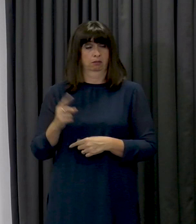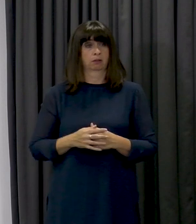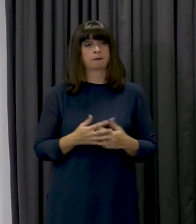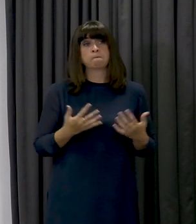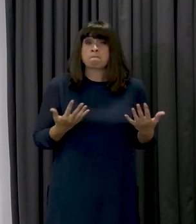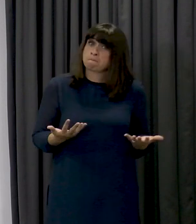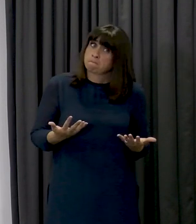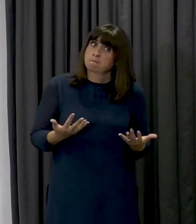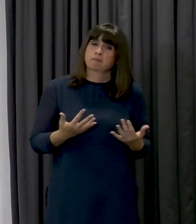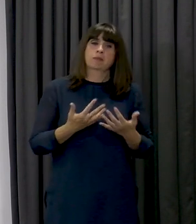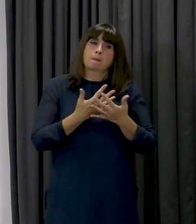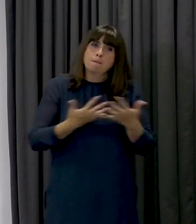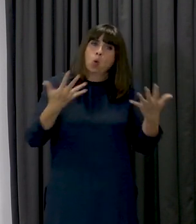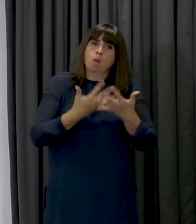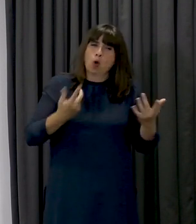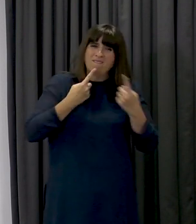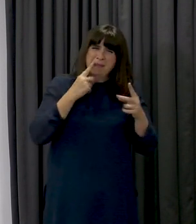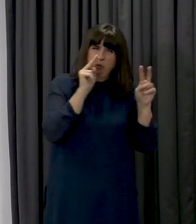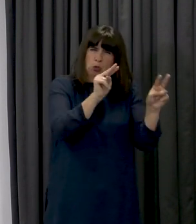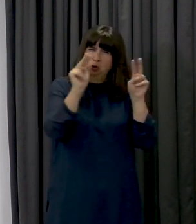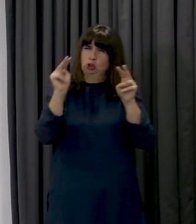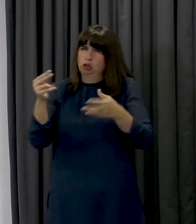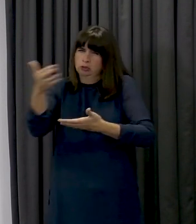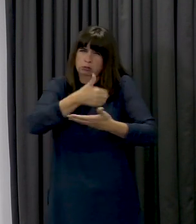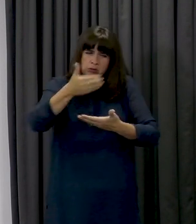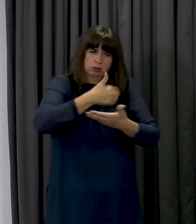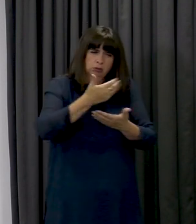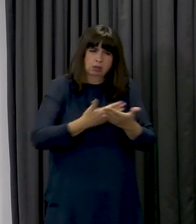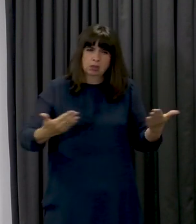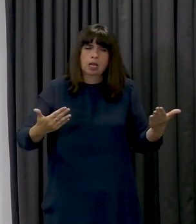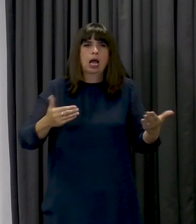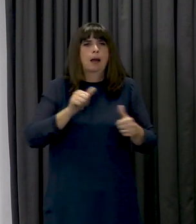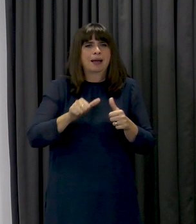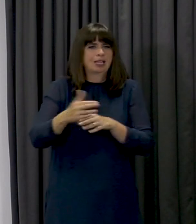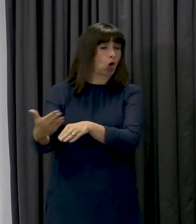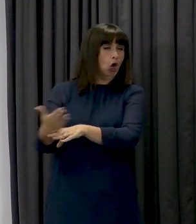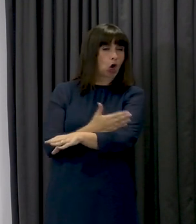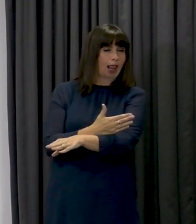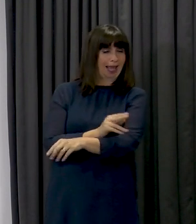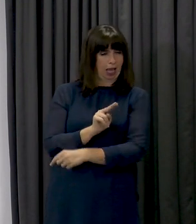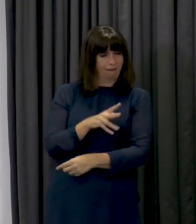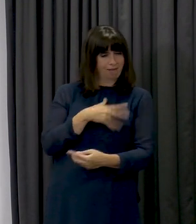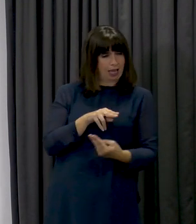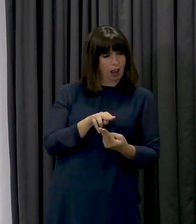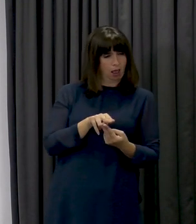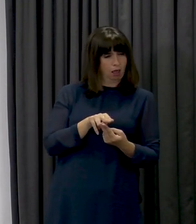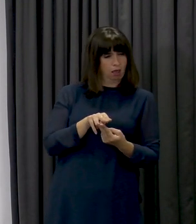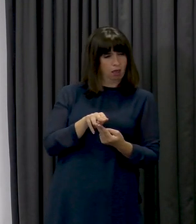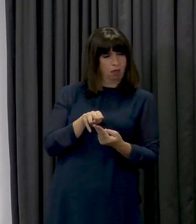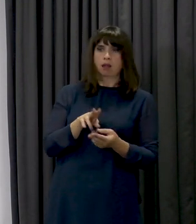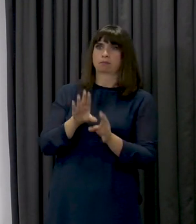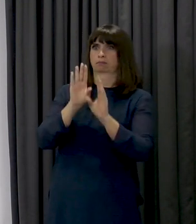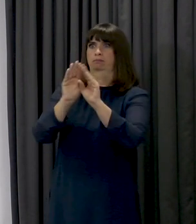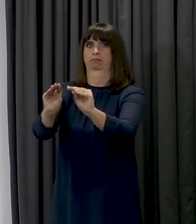we have, the less likely it is that we will have to do things in that sort of way, and the better position we will be to be able to provide people